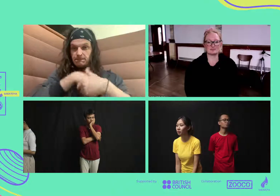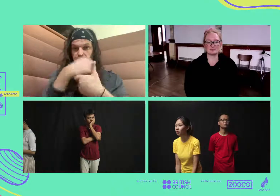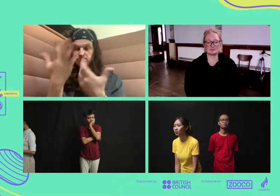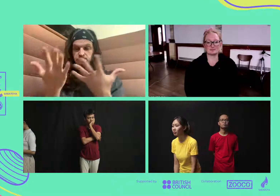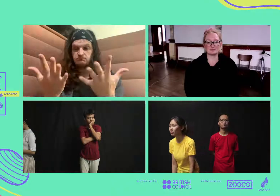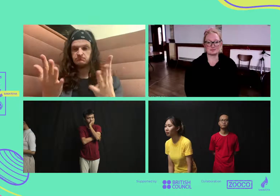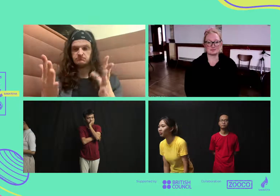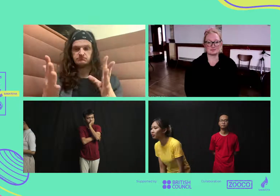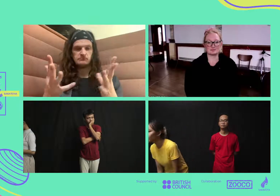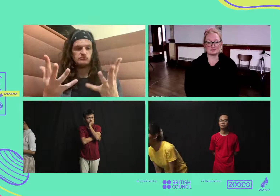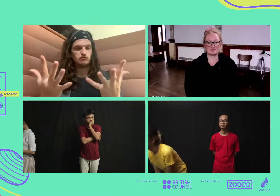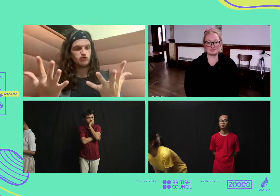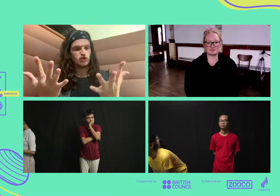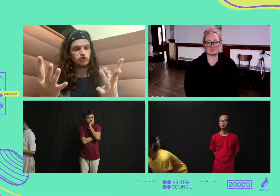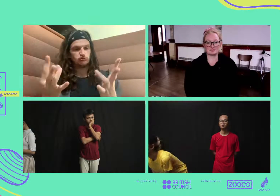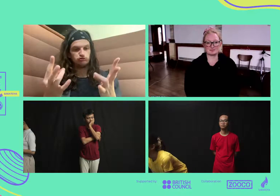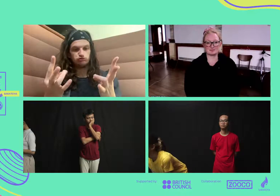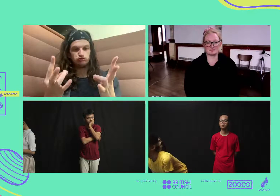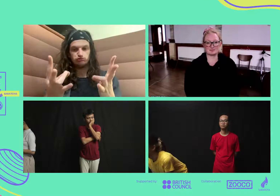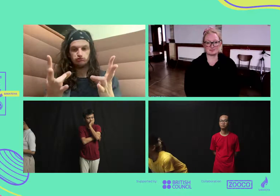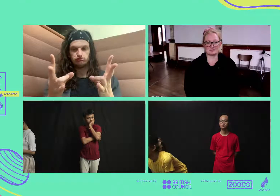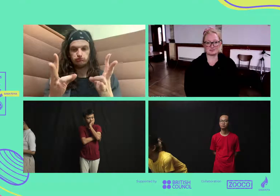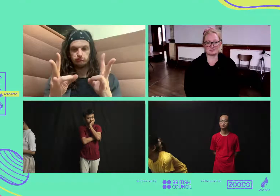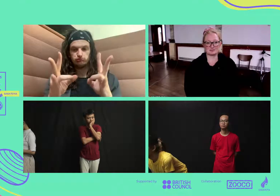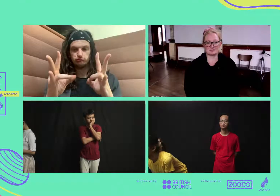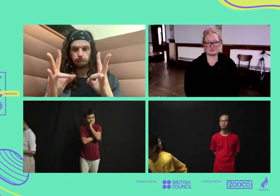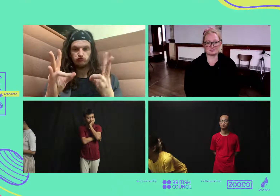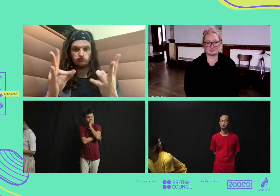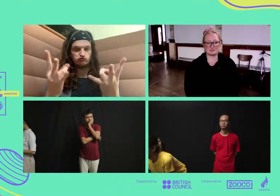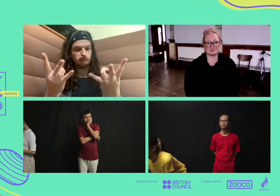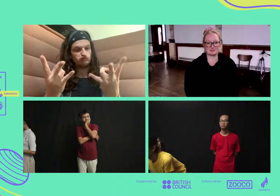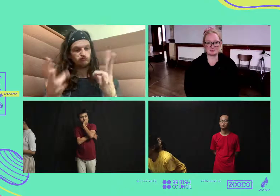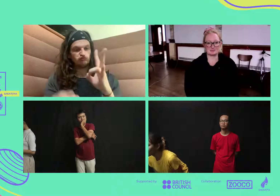show you. So think about this hand shape.